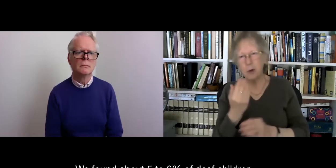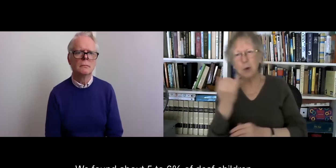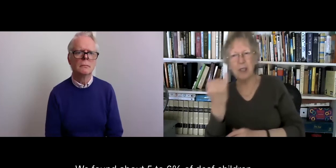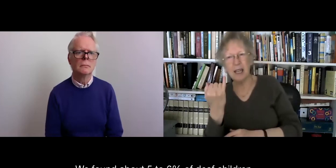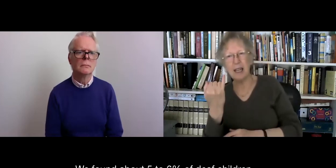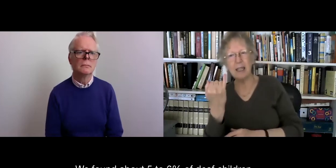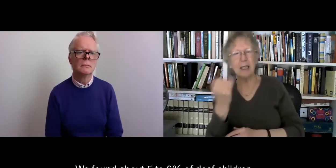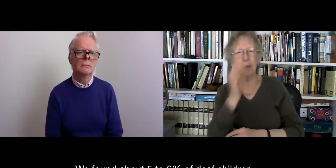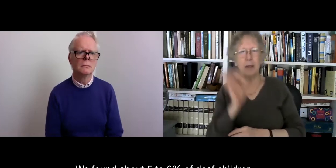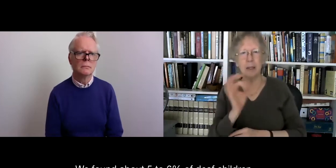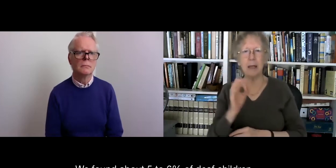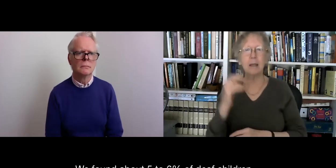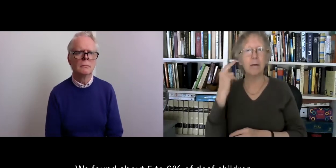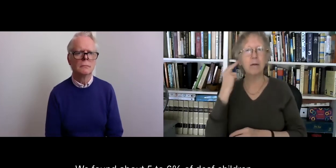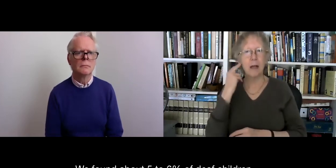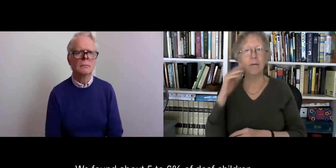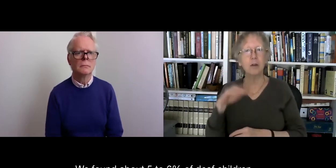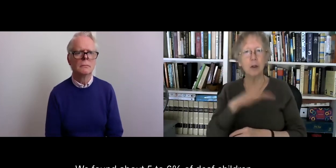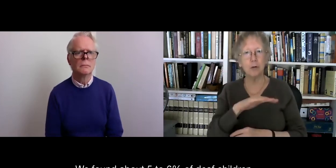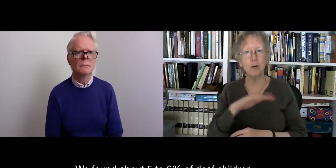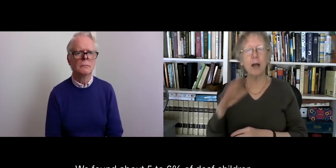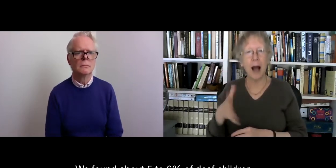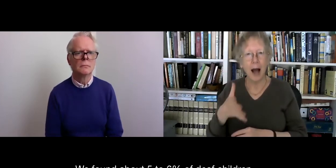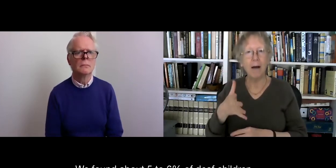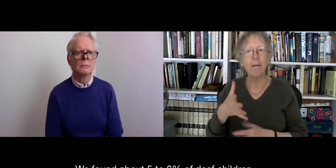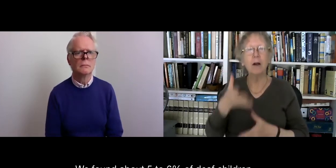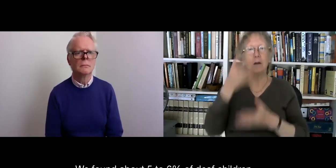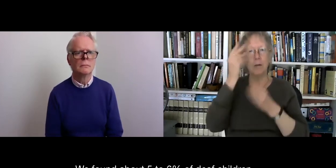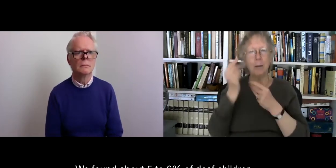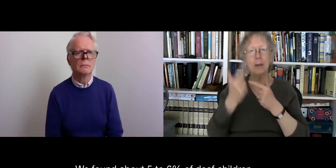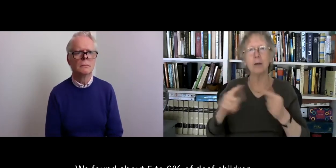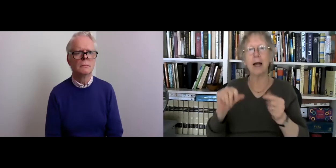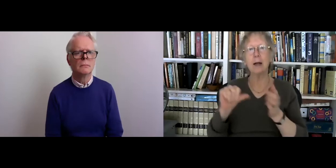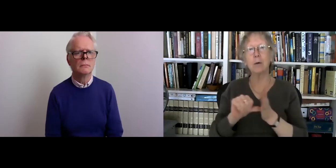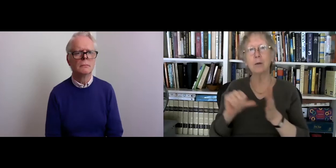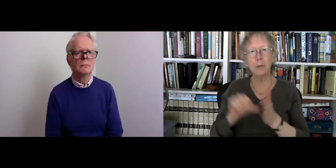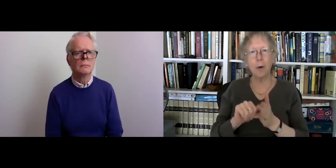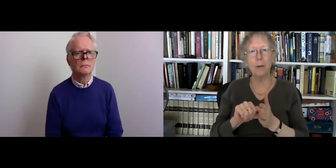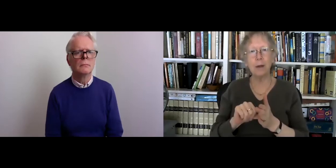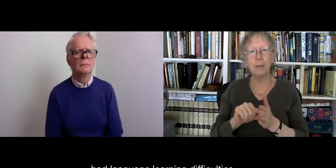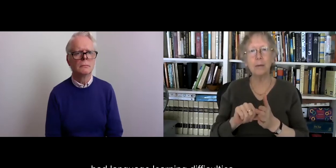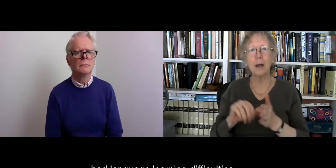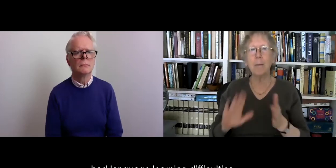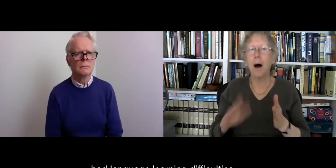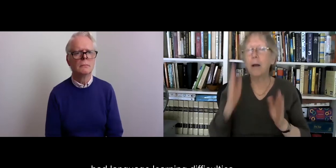about 5 to 6% of deaf children who had language